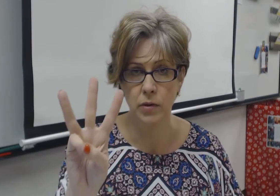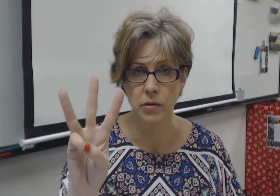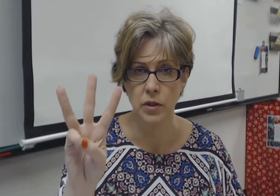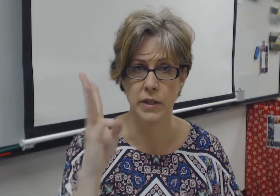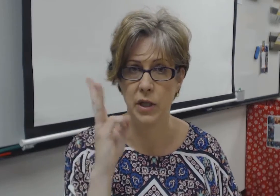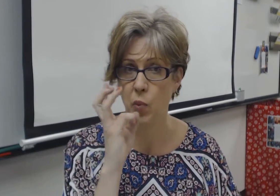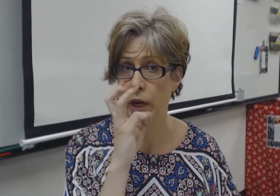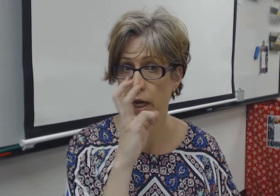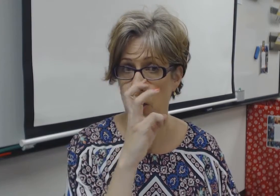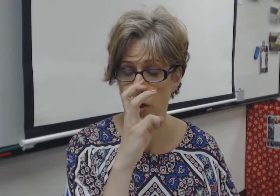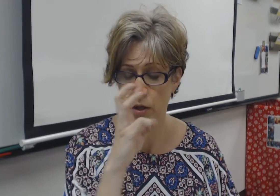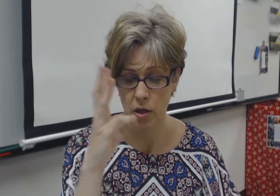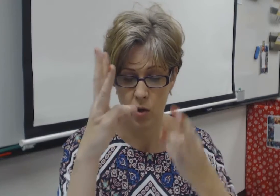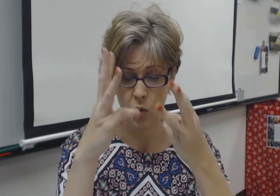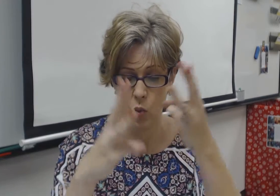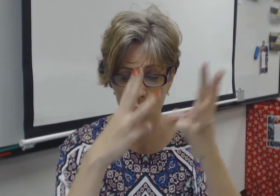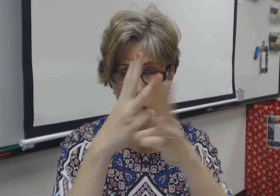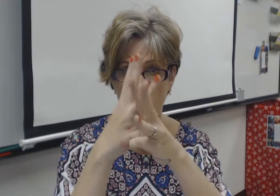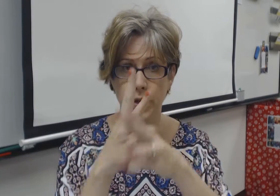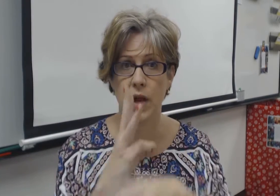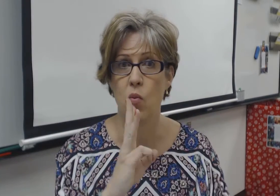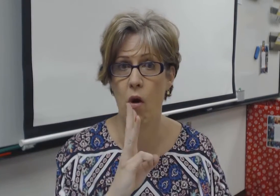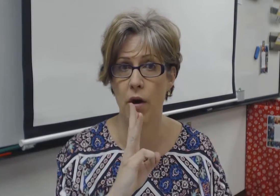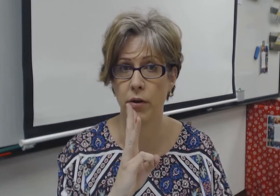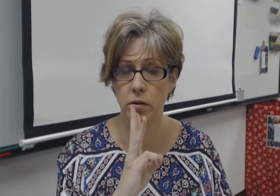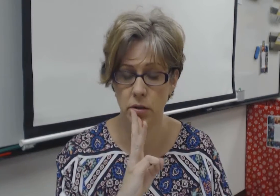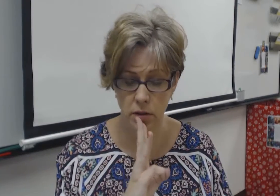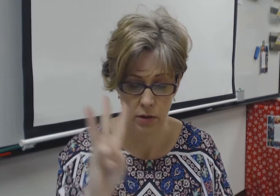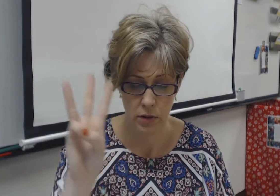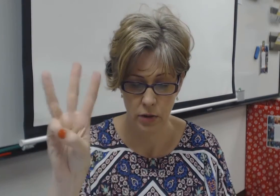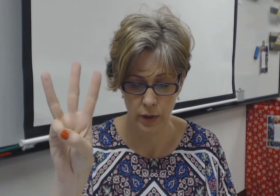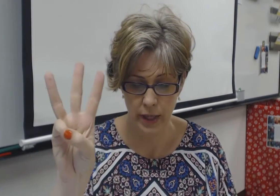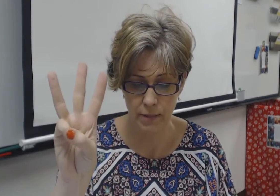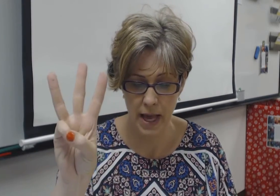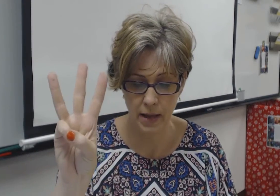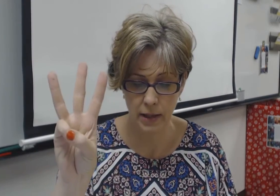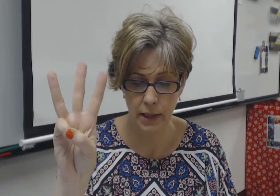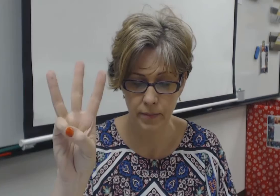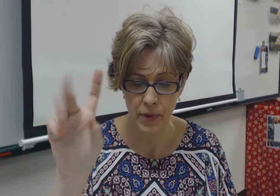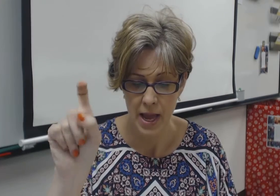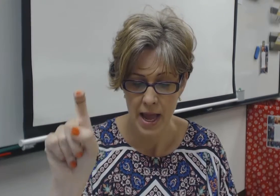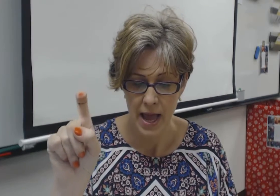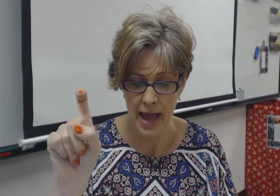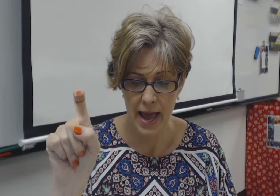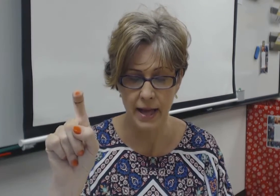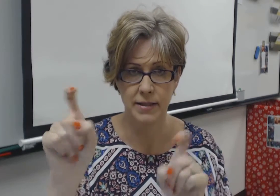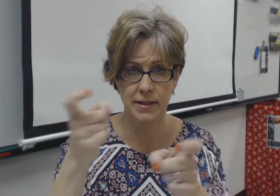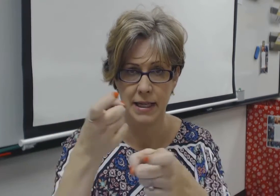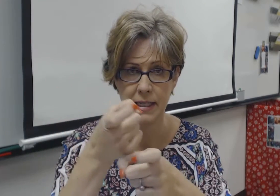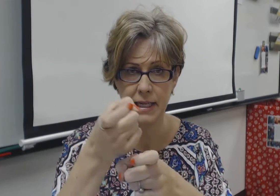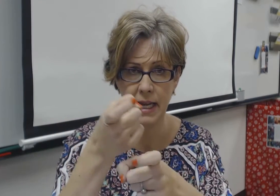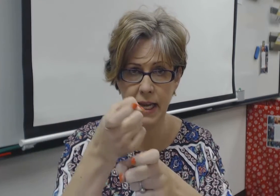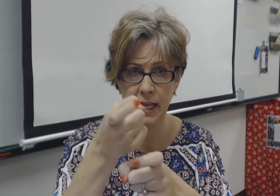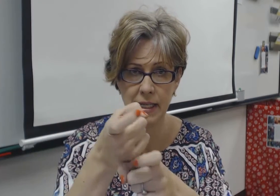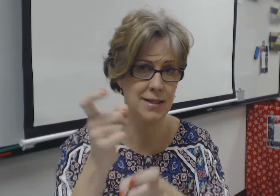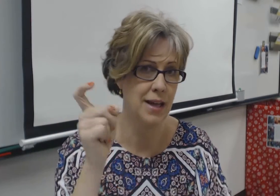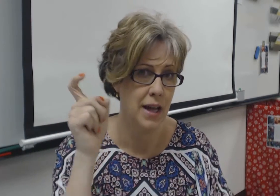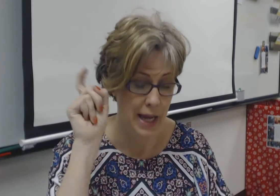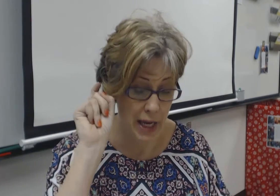W, you'll see weird, world, and water. I'm going to keep that clean. X, tease,